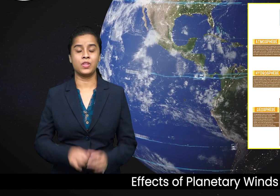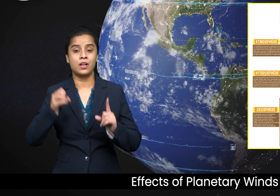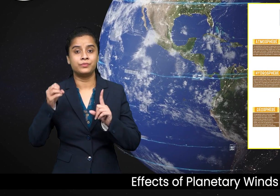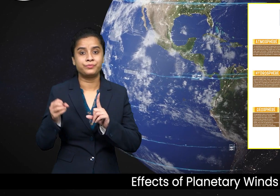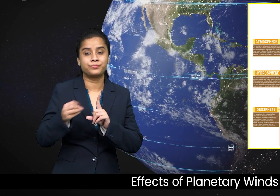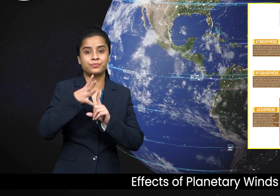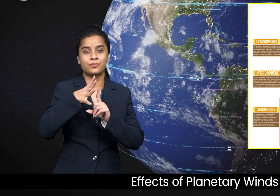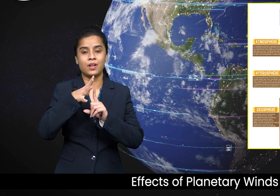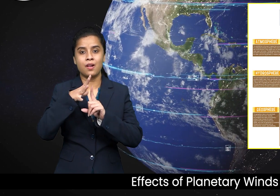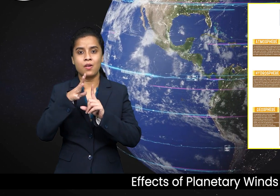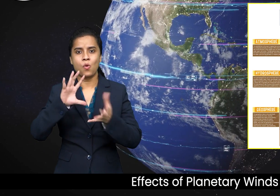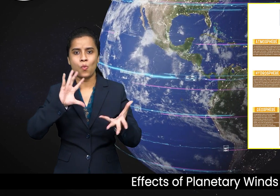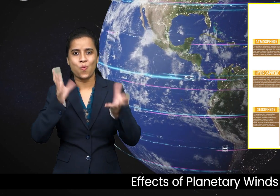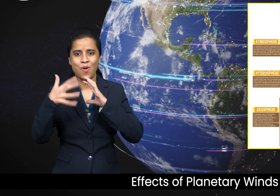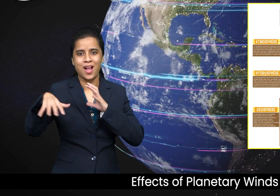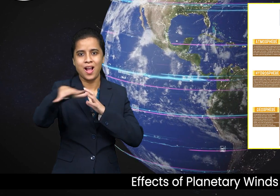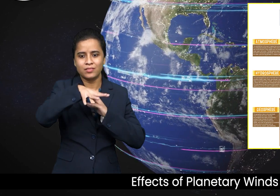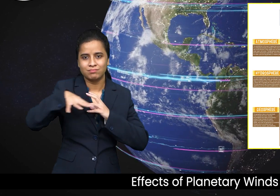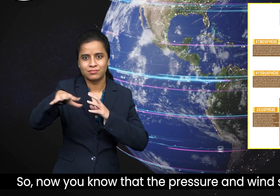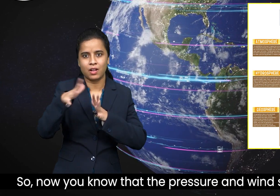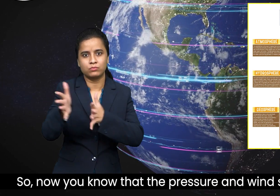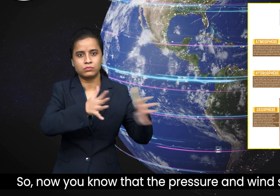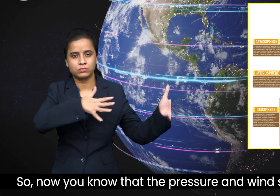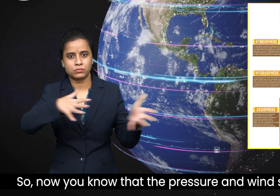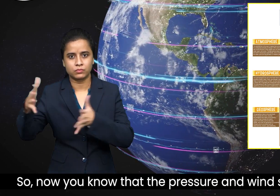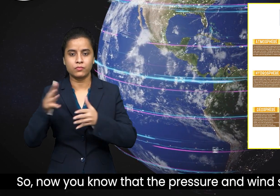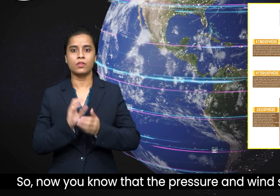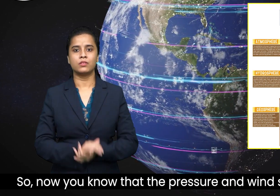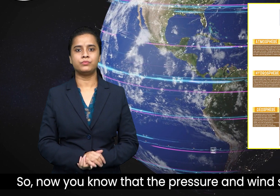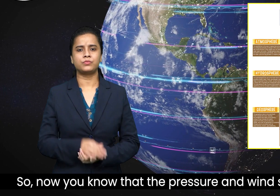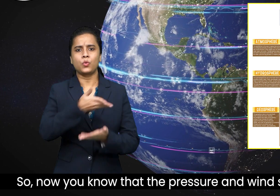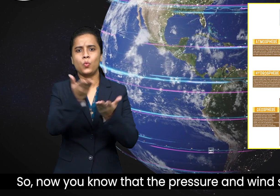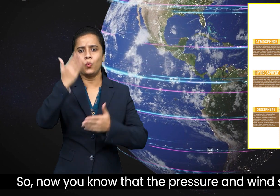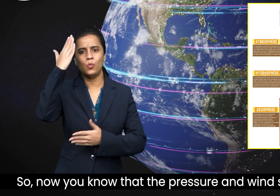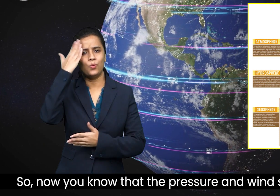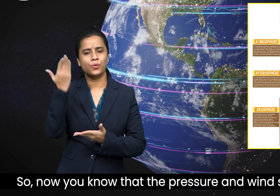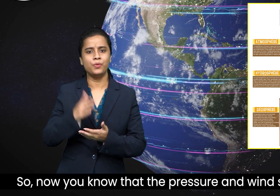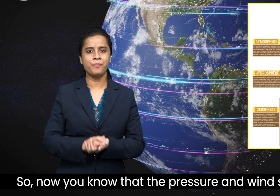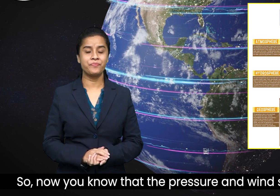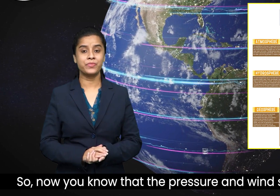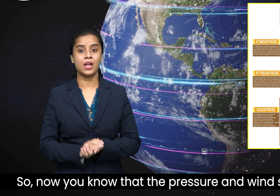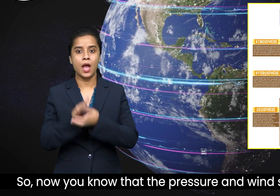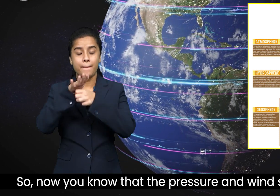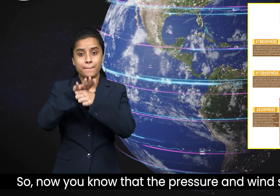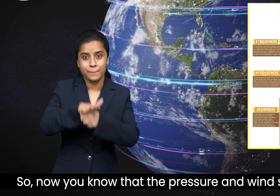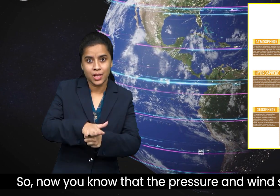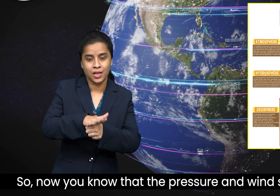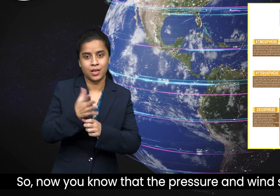Effects of planetary winds. So, now you know that the